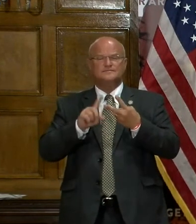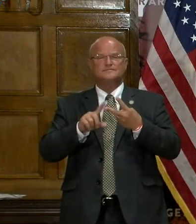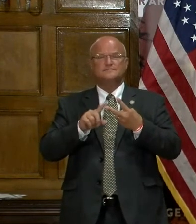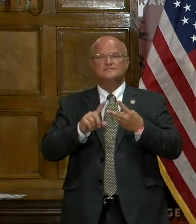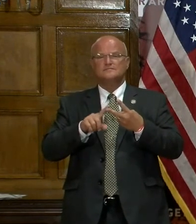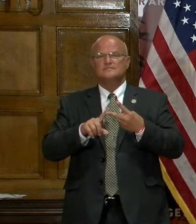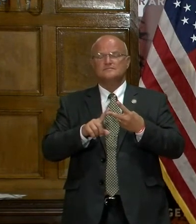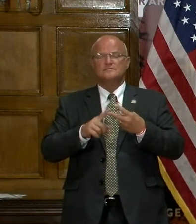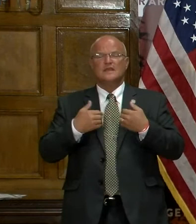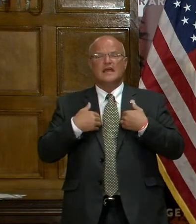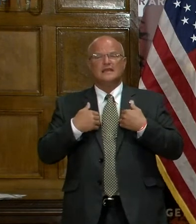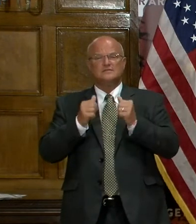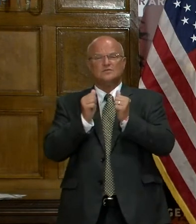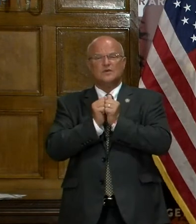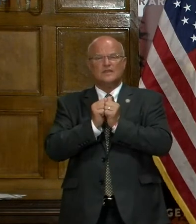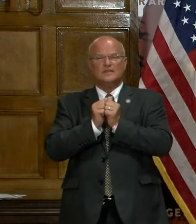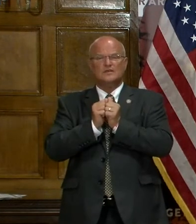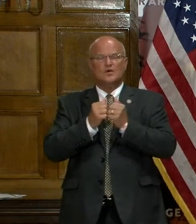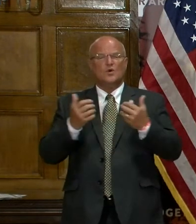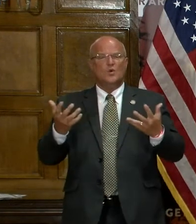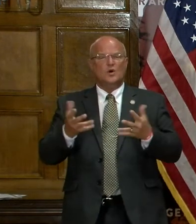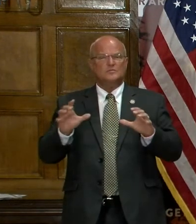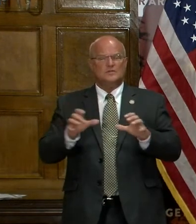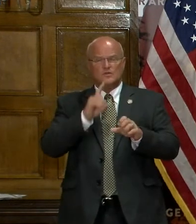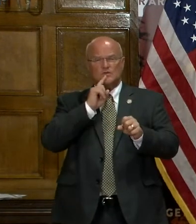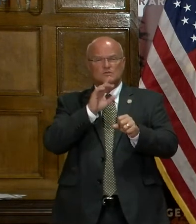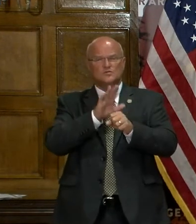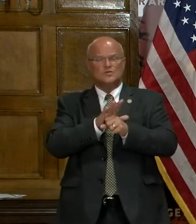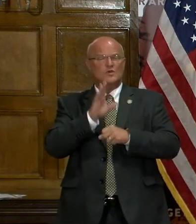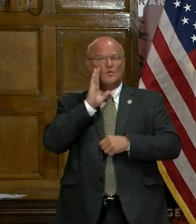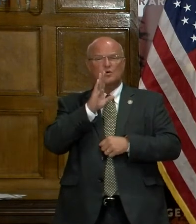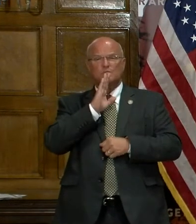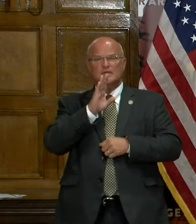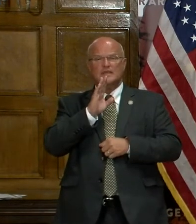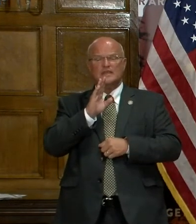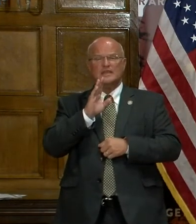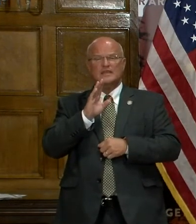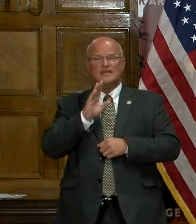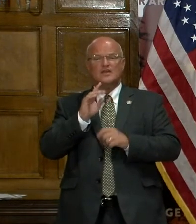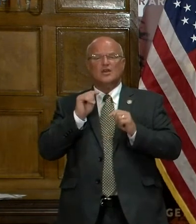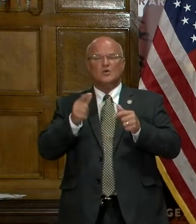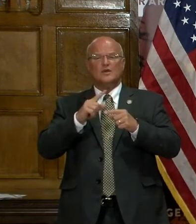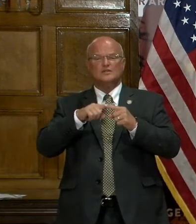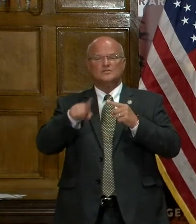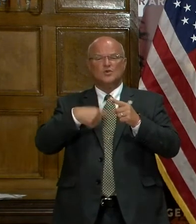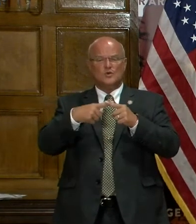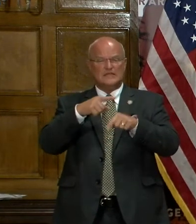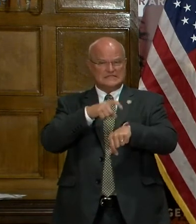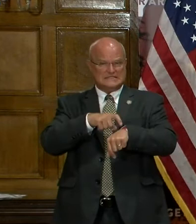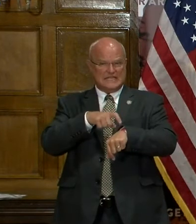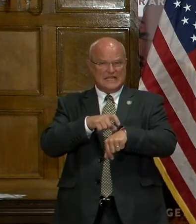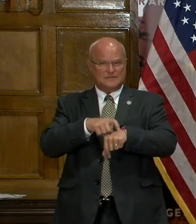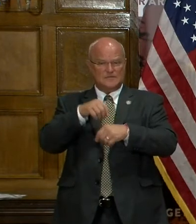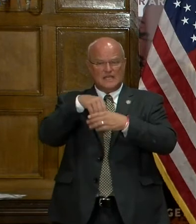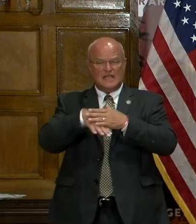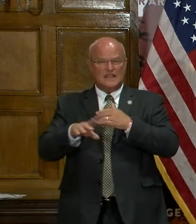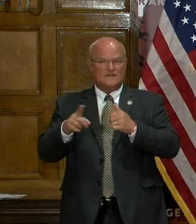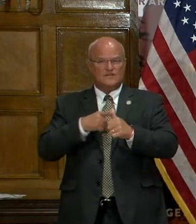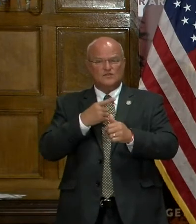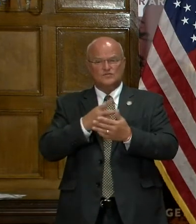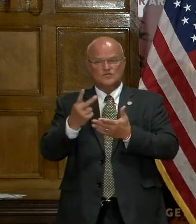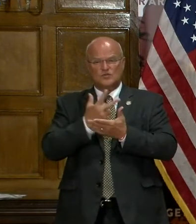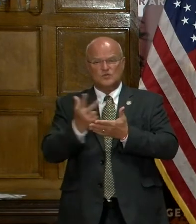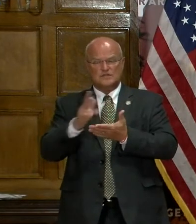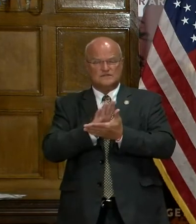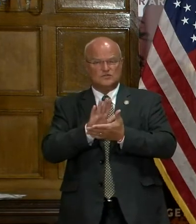question just has to do with what is being done to ensure that there's going to be universal quick turnaround times as we head into the first couple weeks of